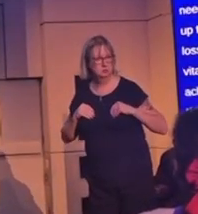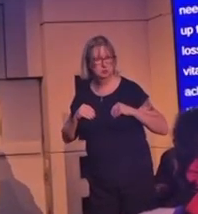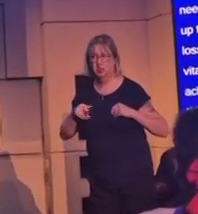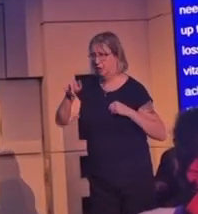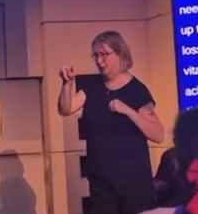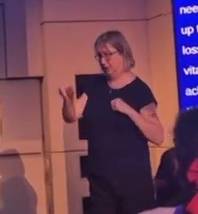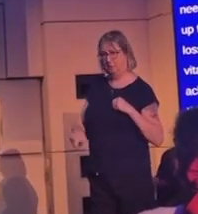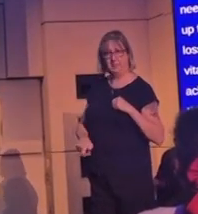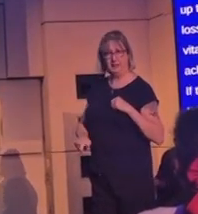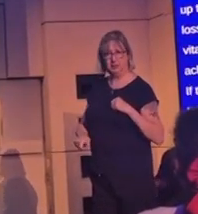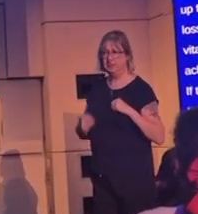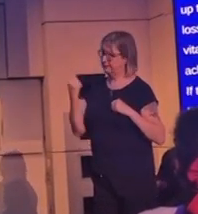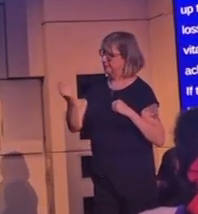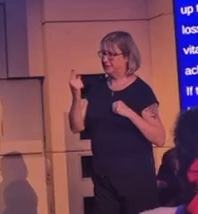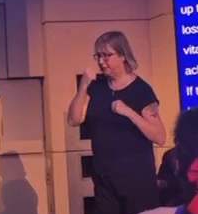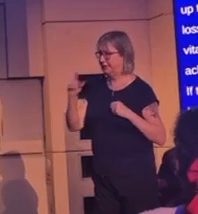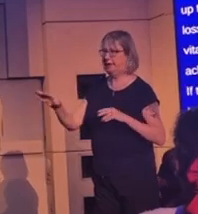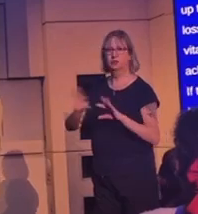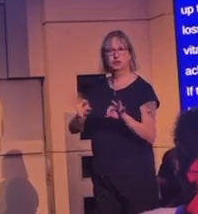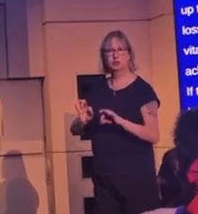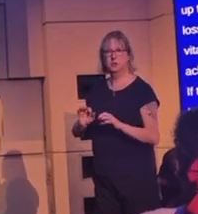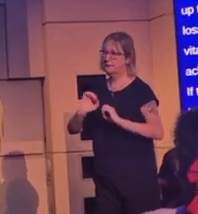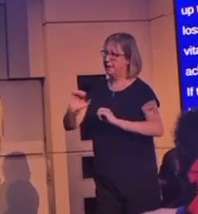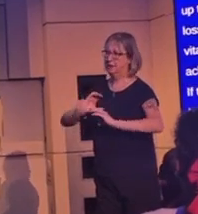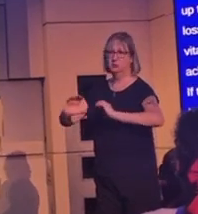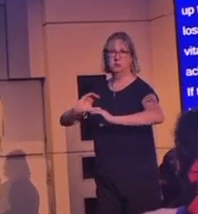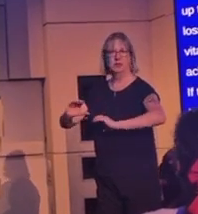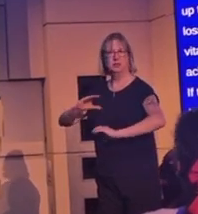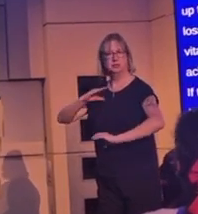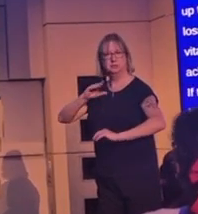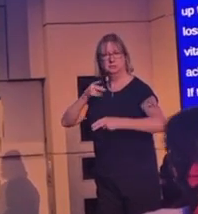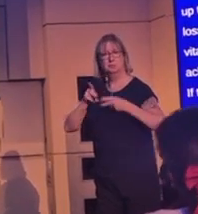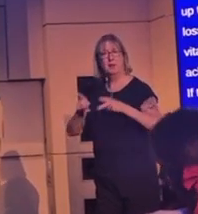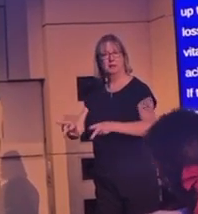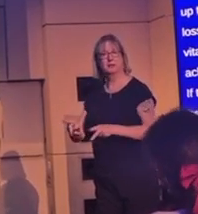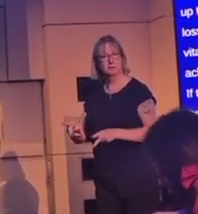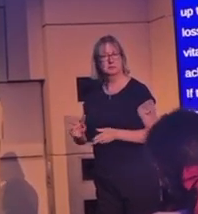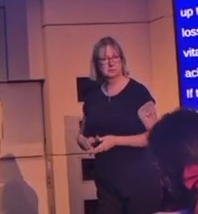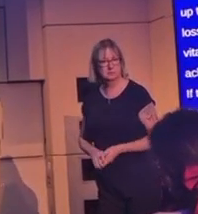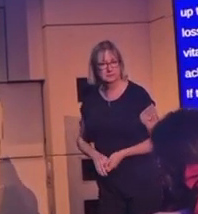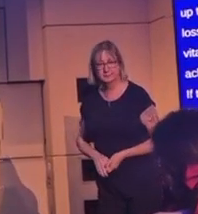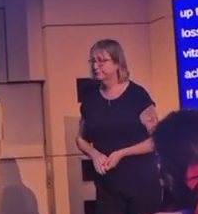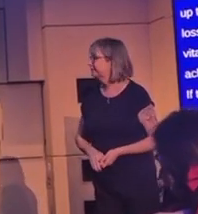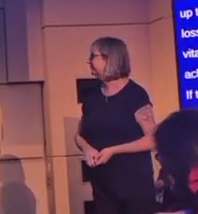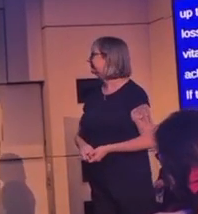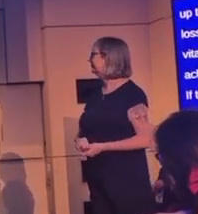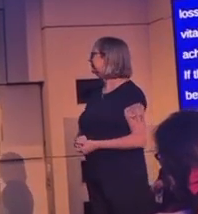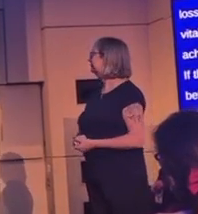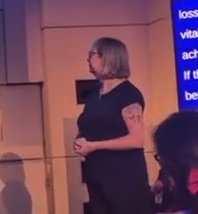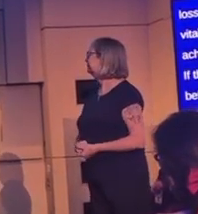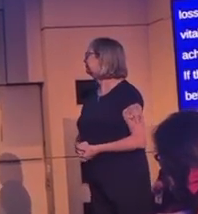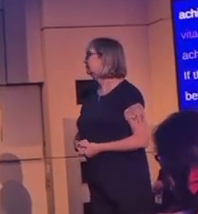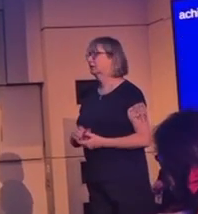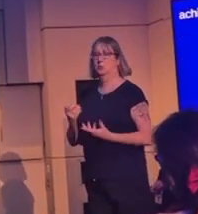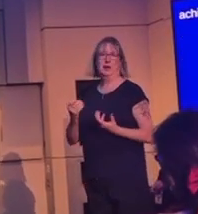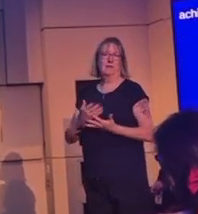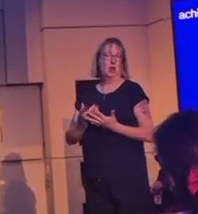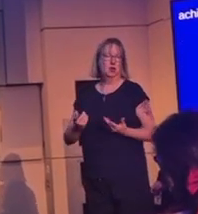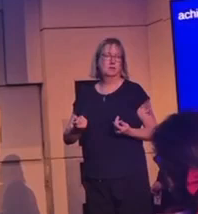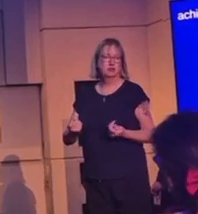can choose what they would like to have or how they would like to be managed. Really, the mainstay of a lot of treatment